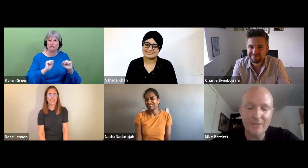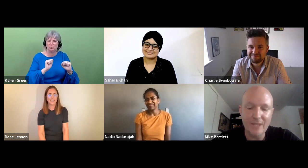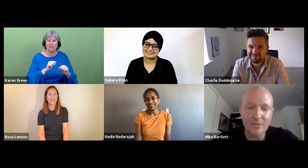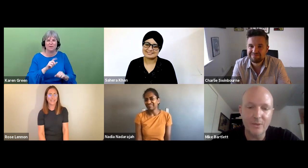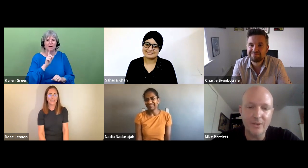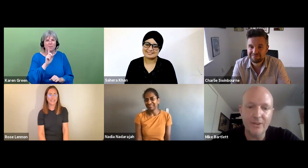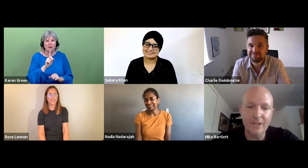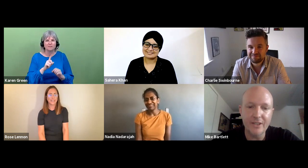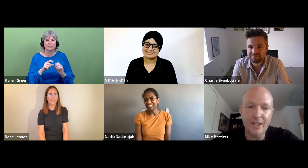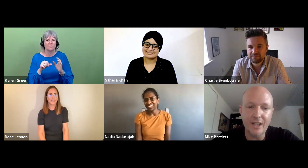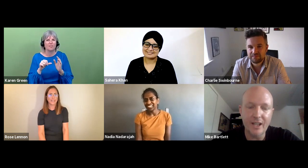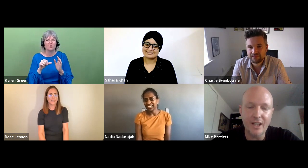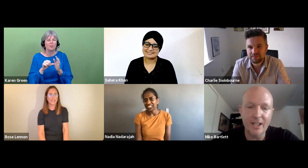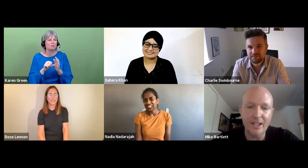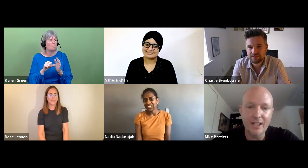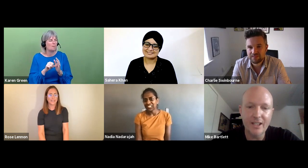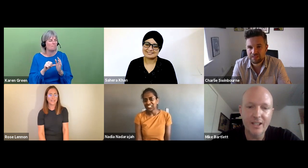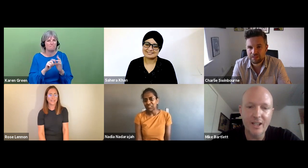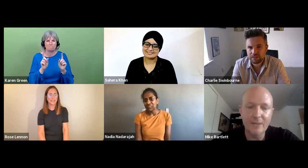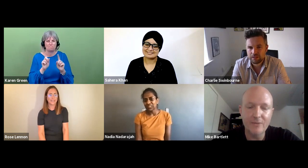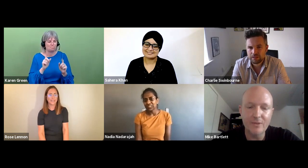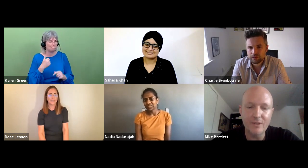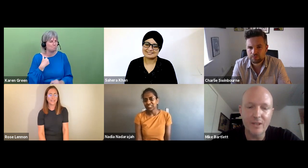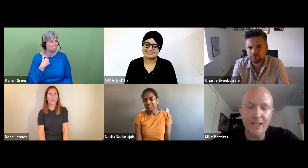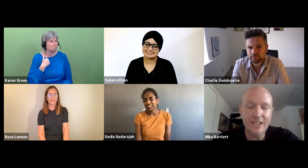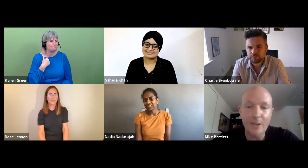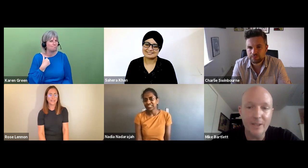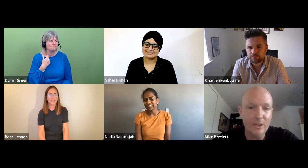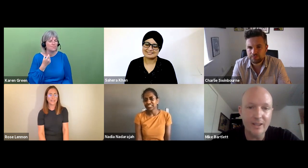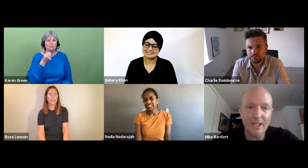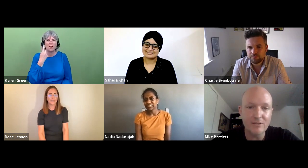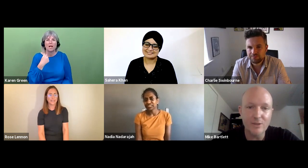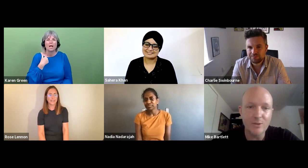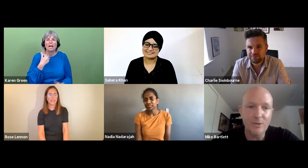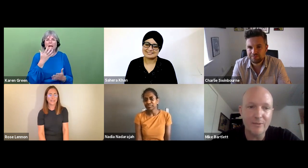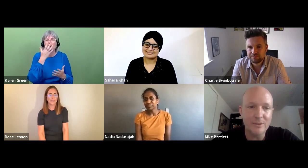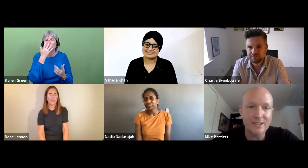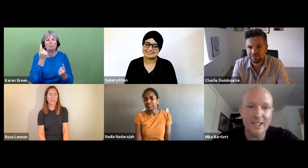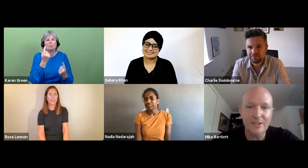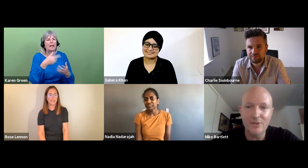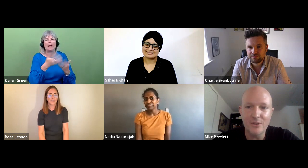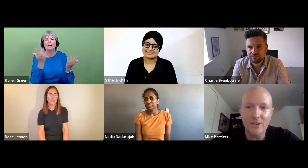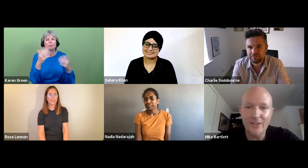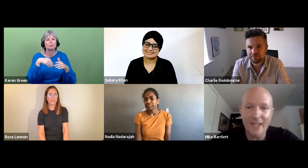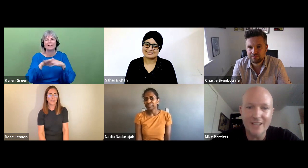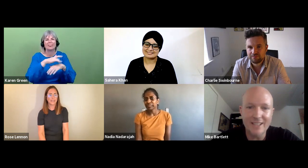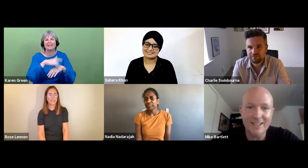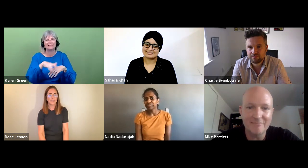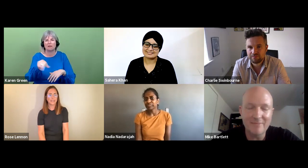found was that I didn't know anyone in theatre at all. Everyone said use your contacts, and I didn't have